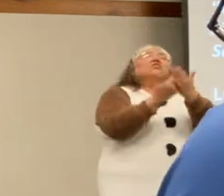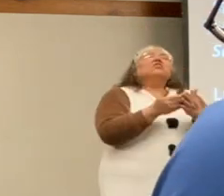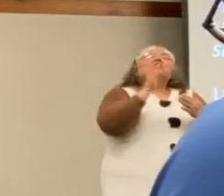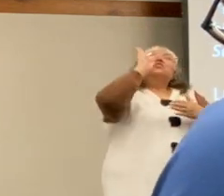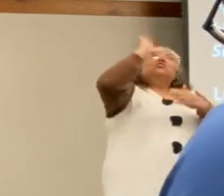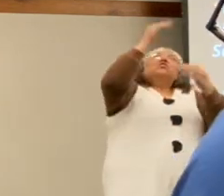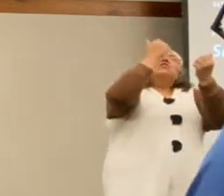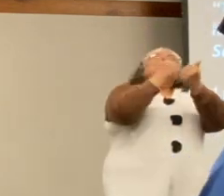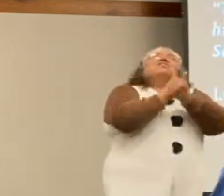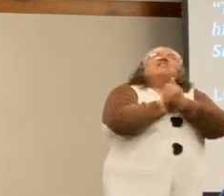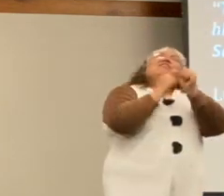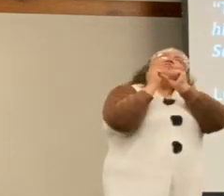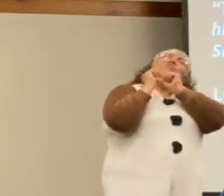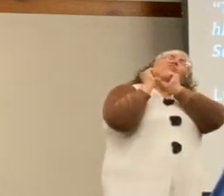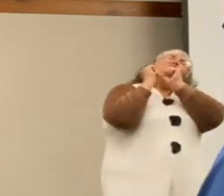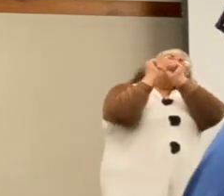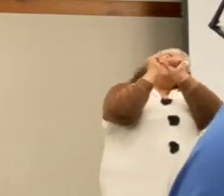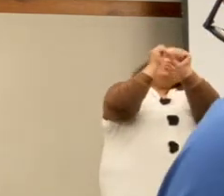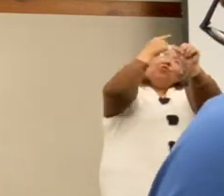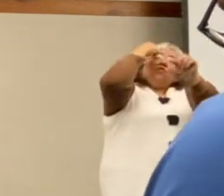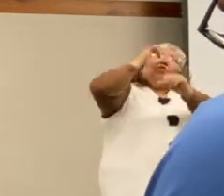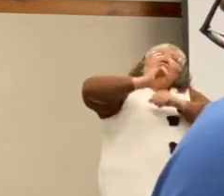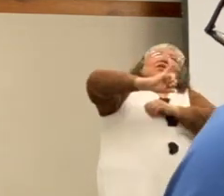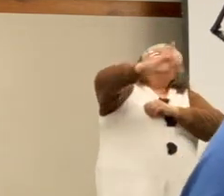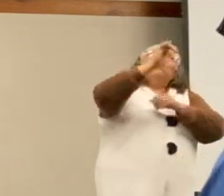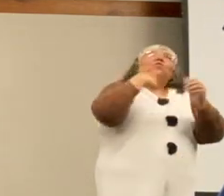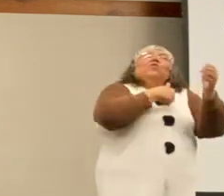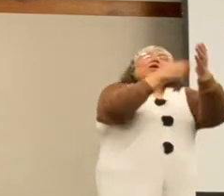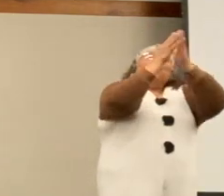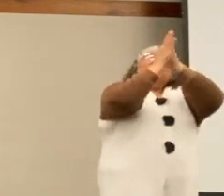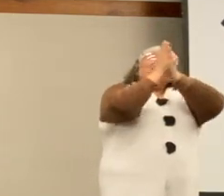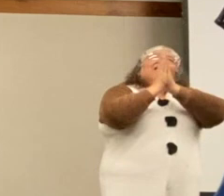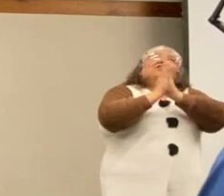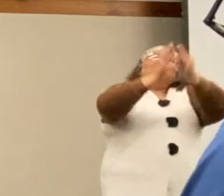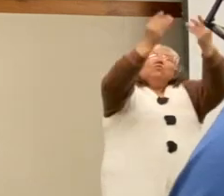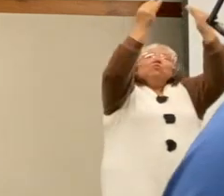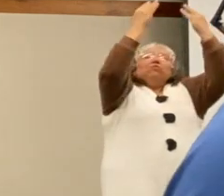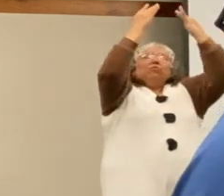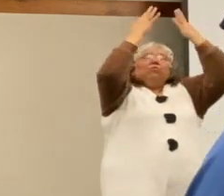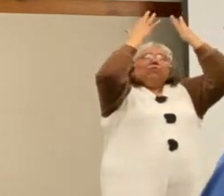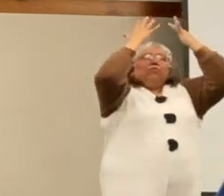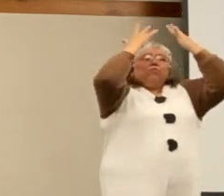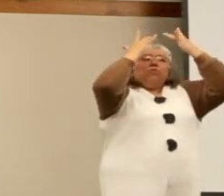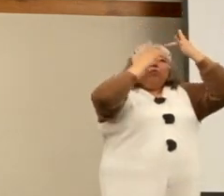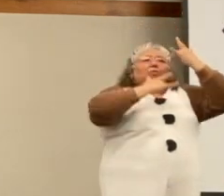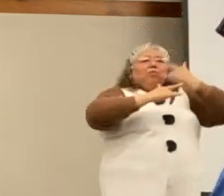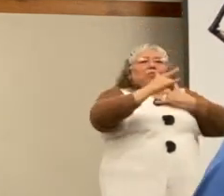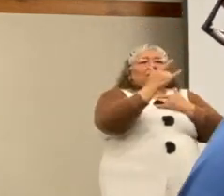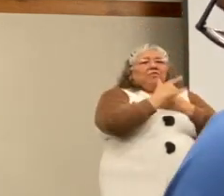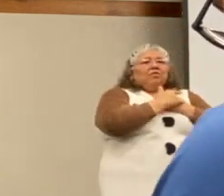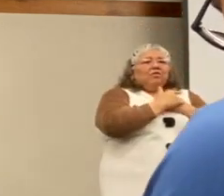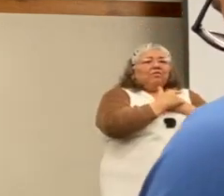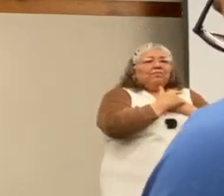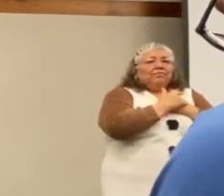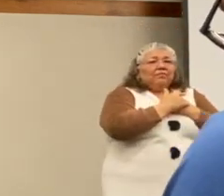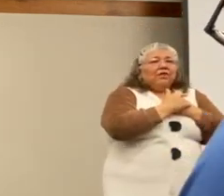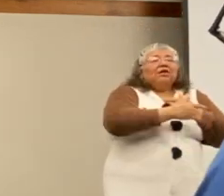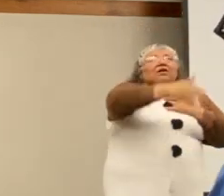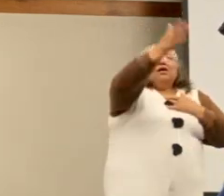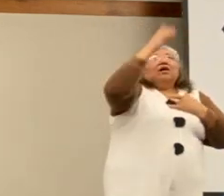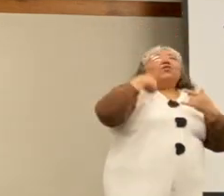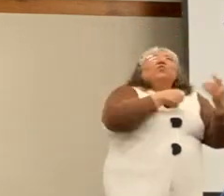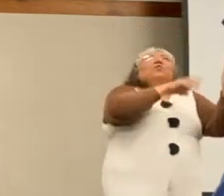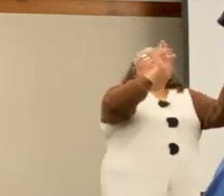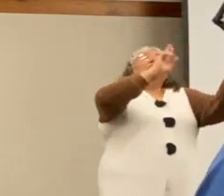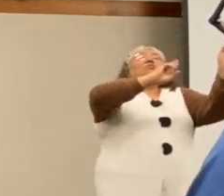love endures forever. And Father, we ask that you would just pour your love down on us more. God, we are